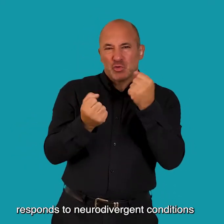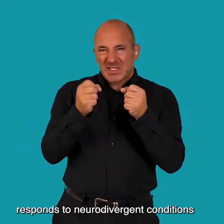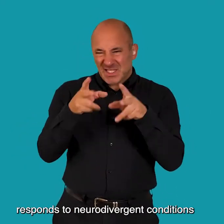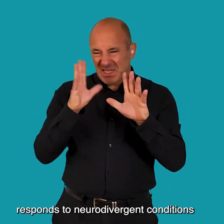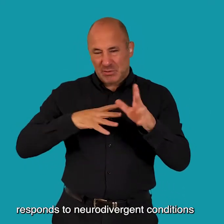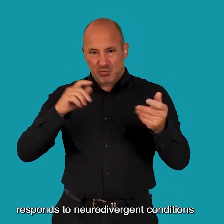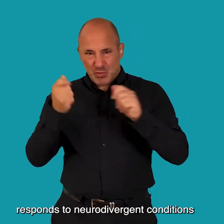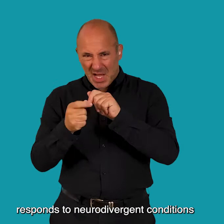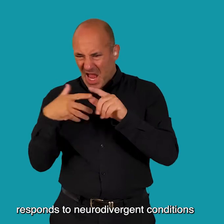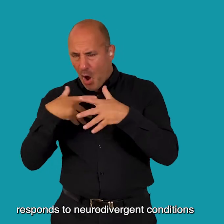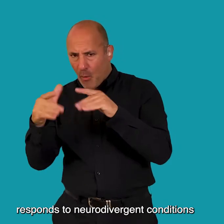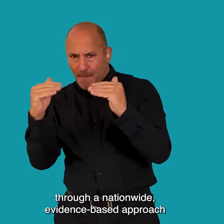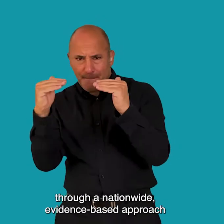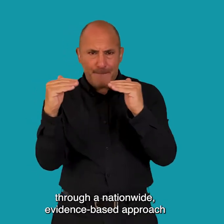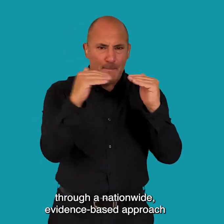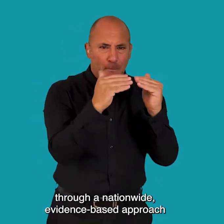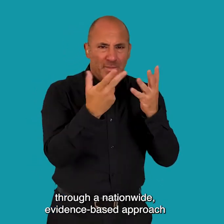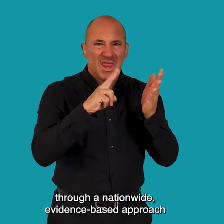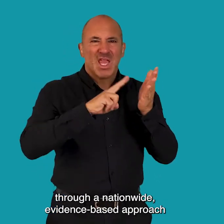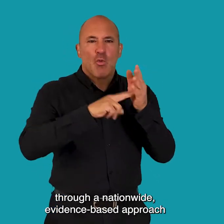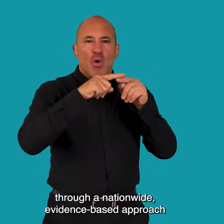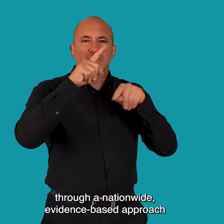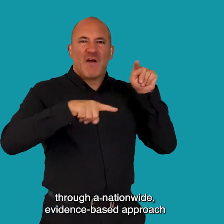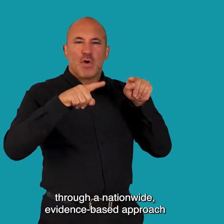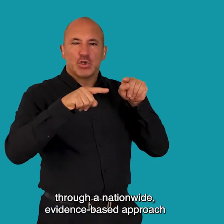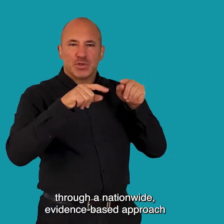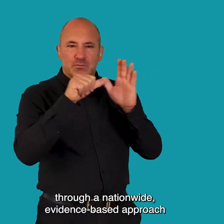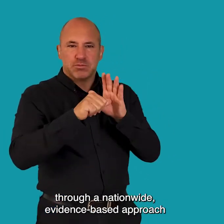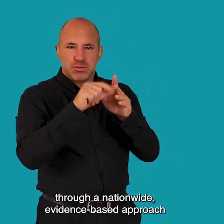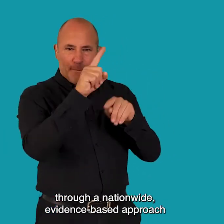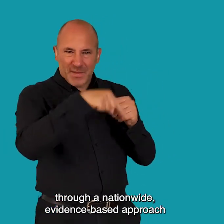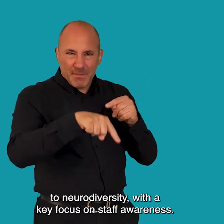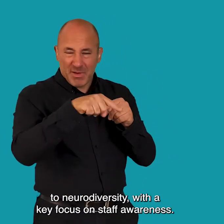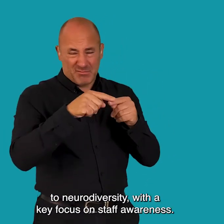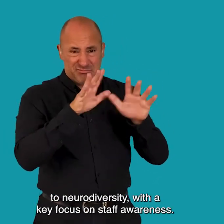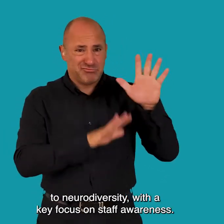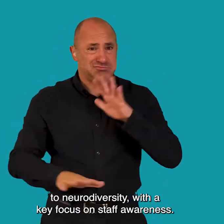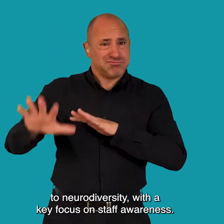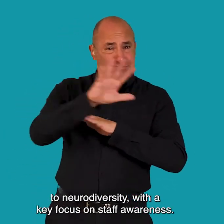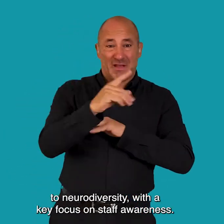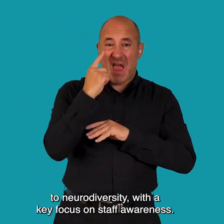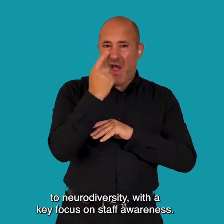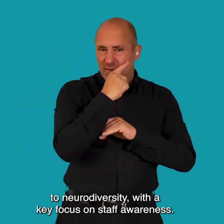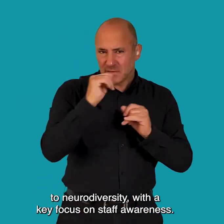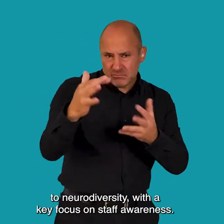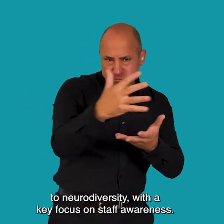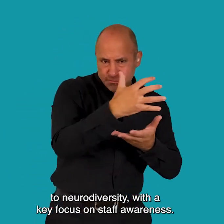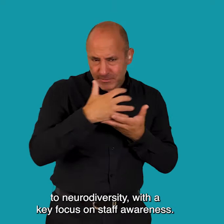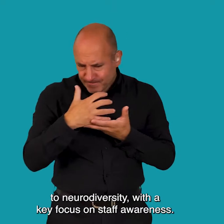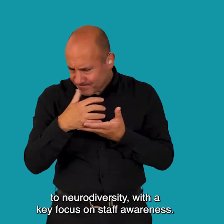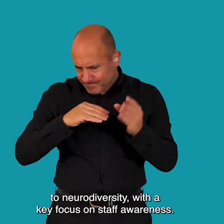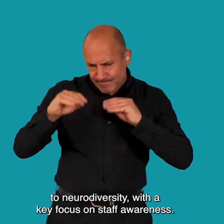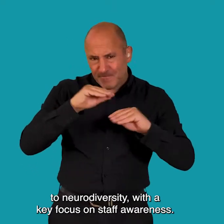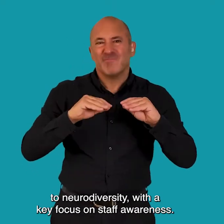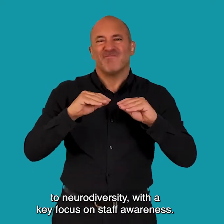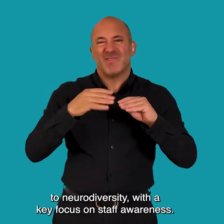neurodivergent conditions through a nationwide, evidence-based approach to neurodiversity, with a key focus on staff